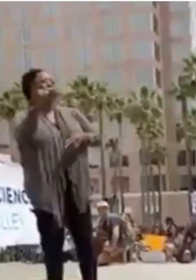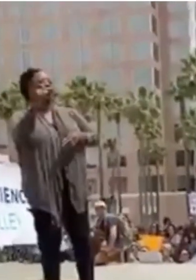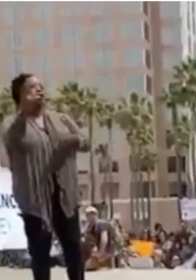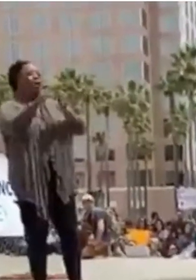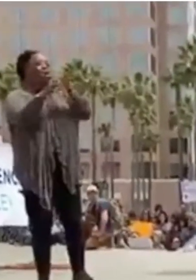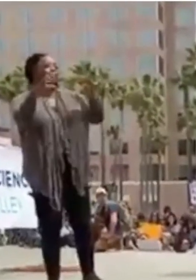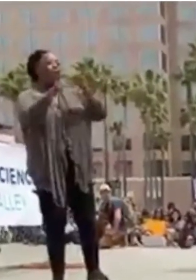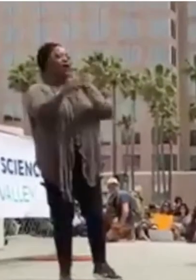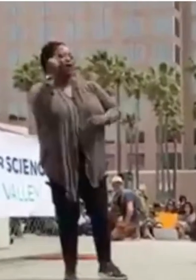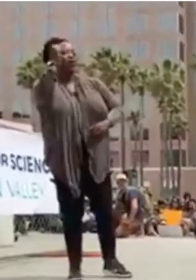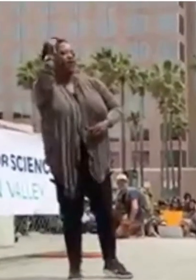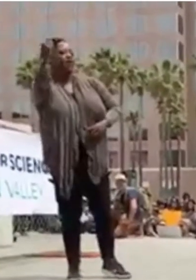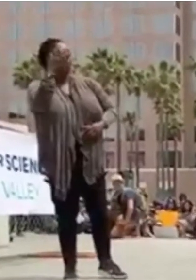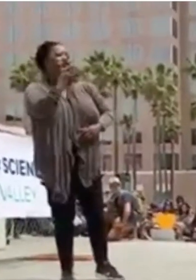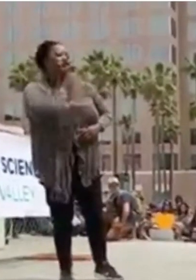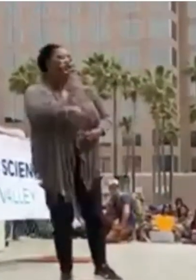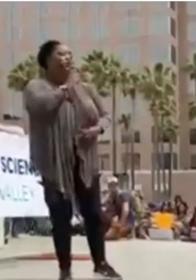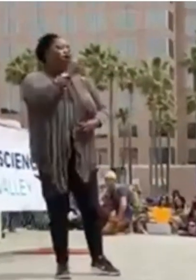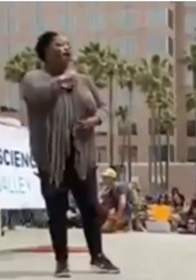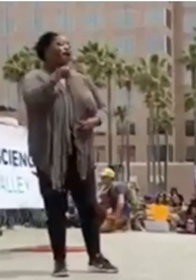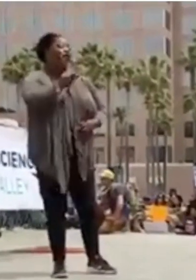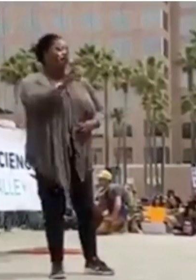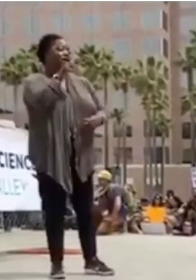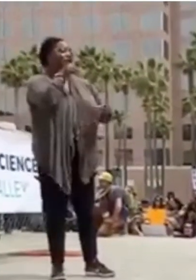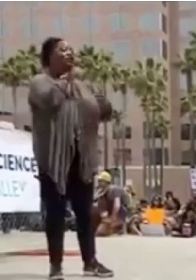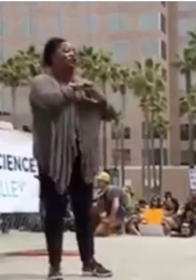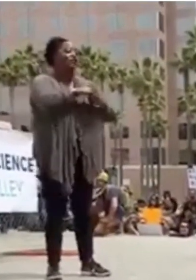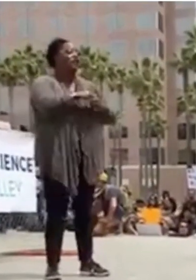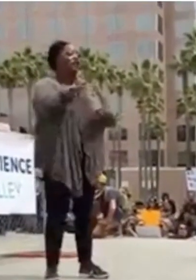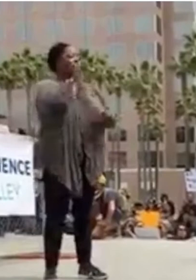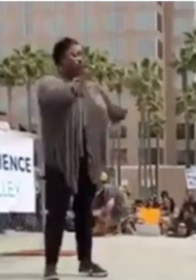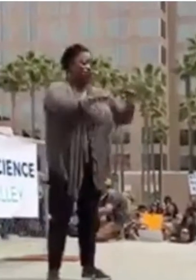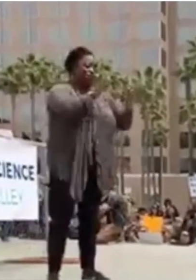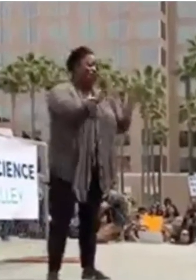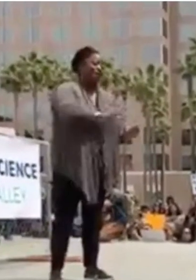she also legit has a PhD in neuroscience.